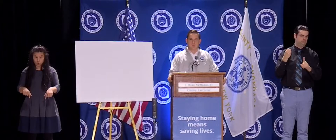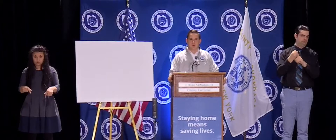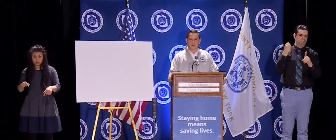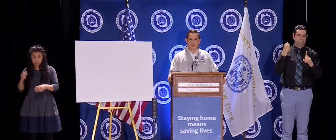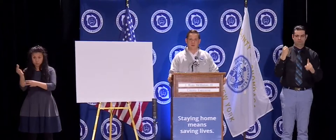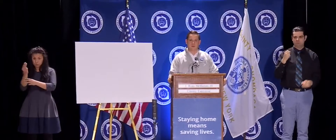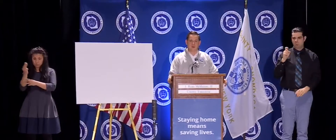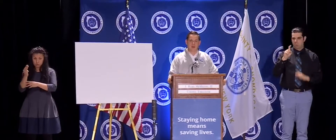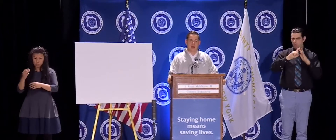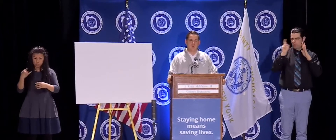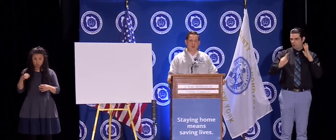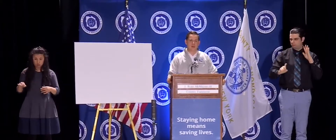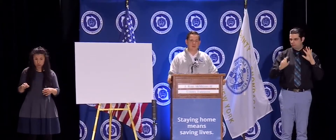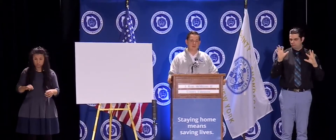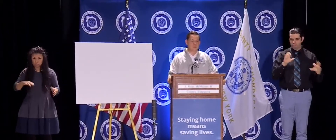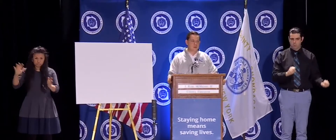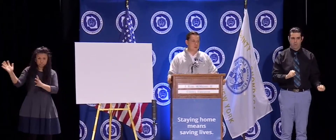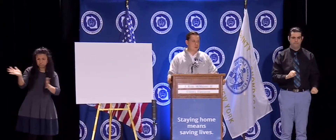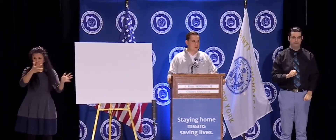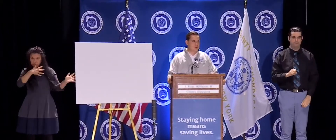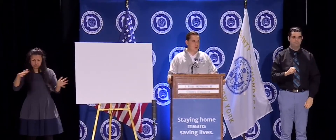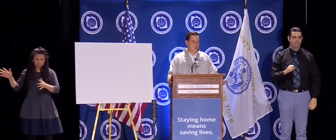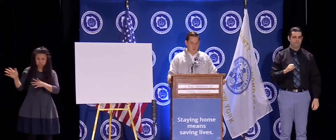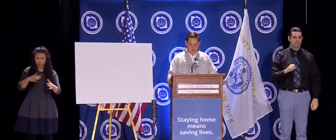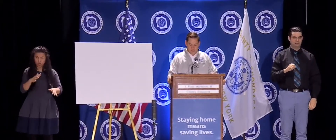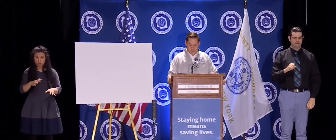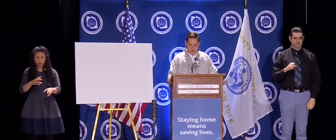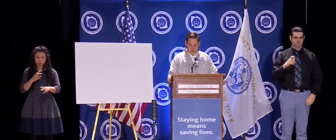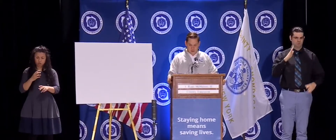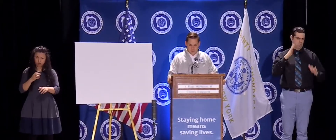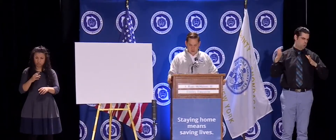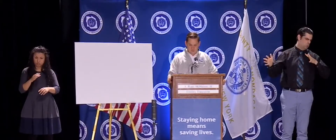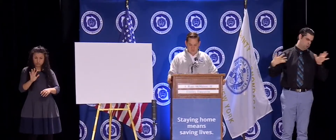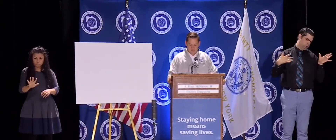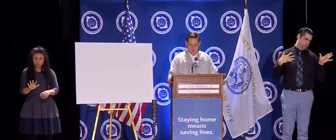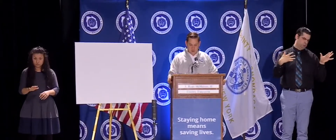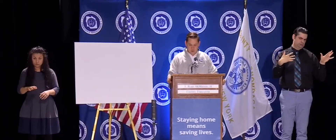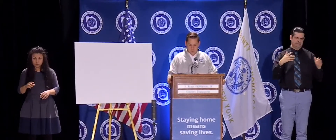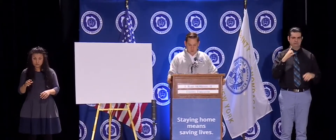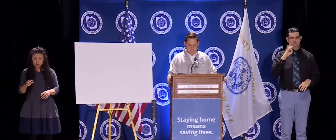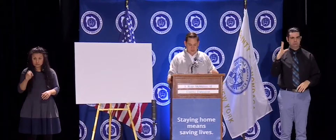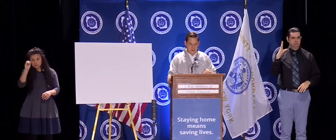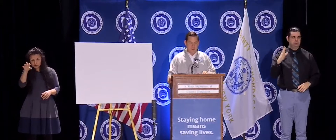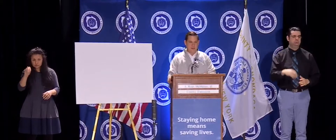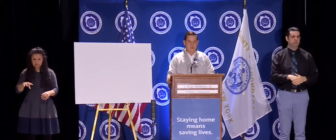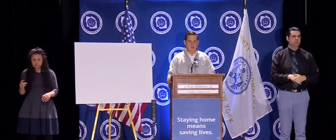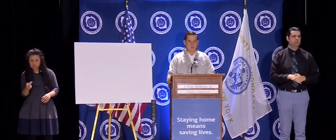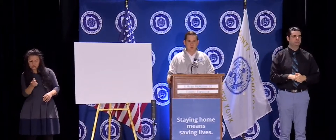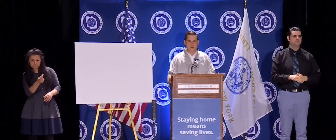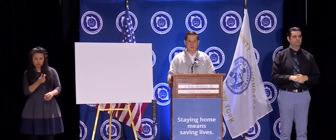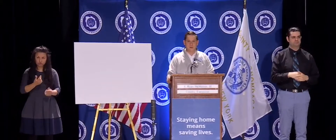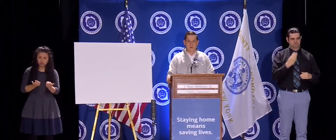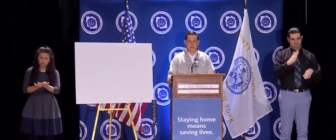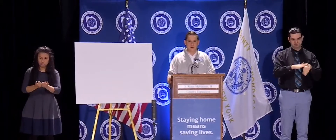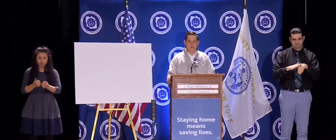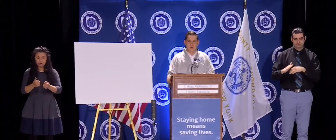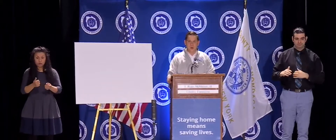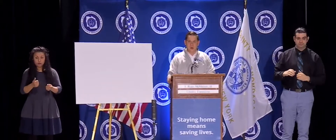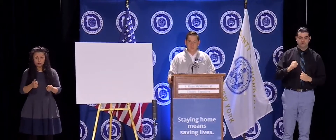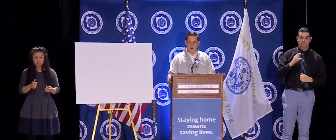potential storm coming in, very high winds. So we'll try to get the information out quickly today, answer some